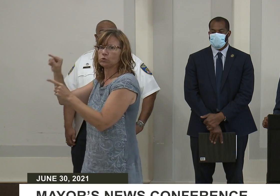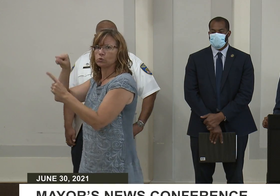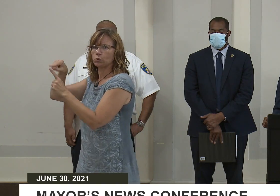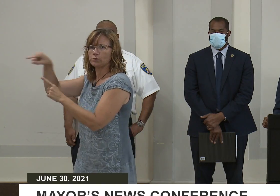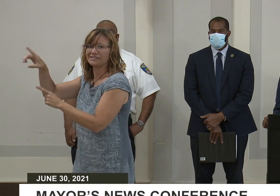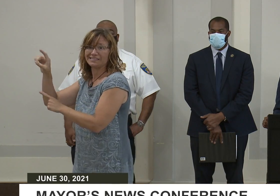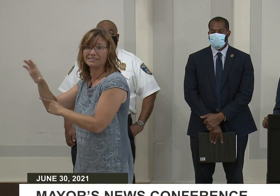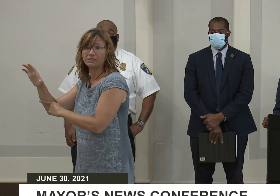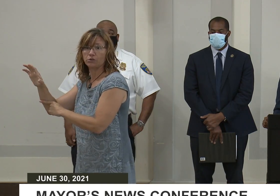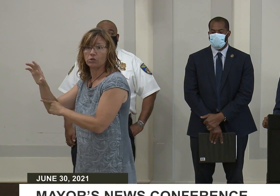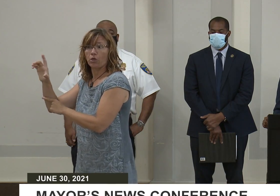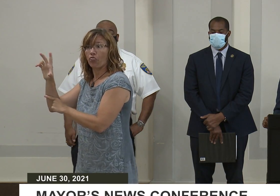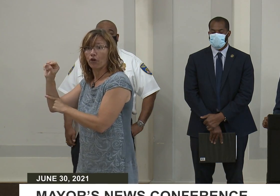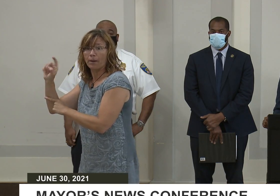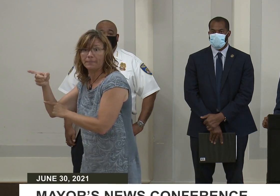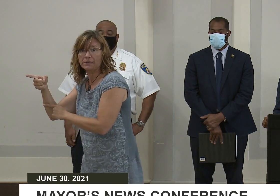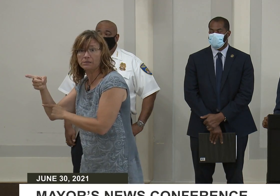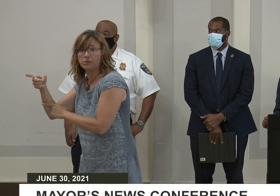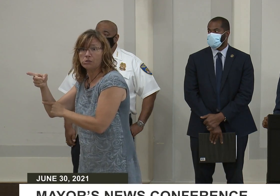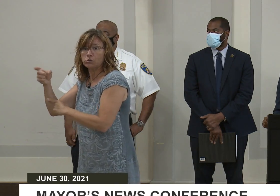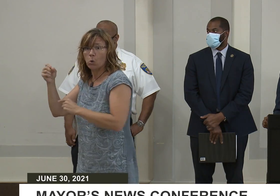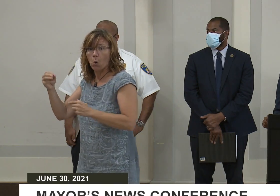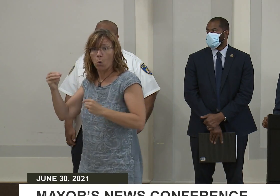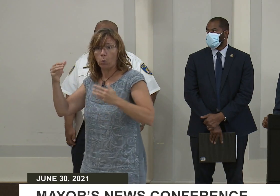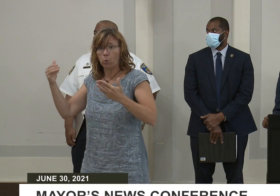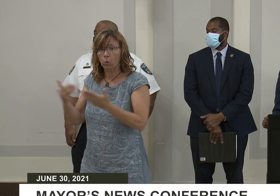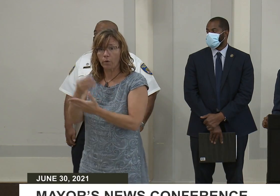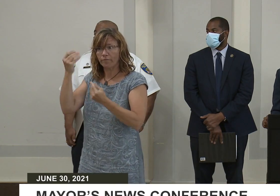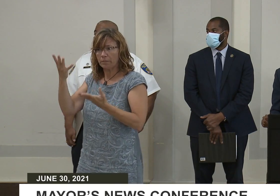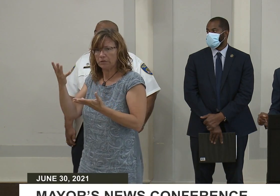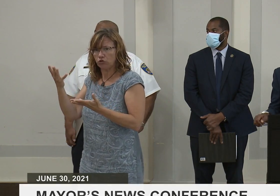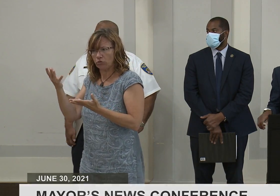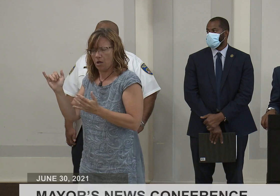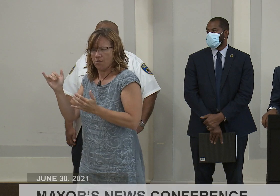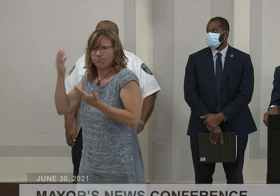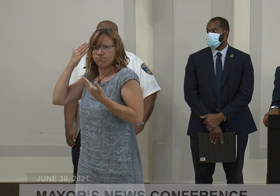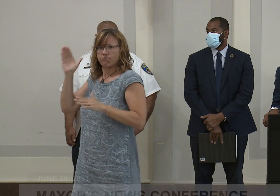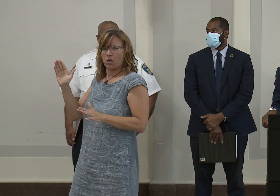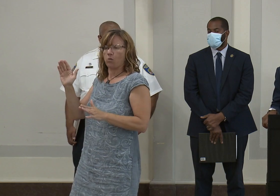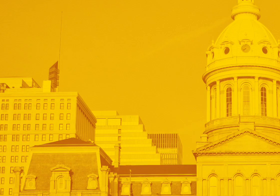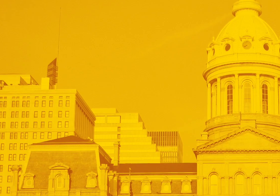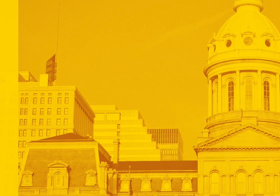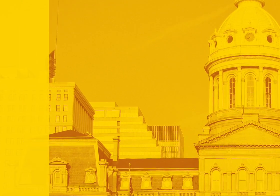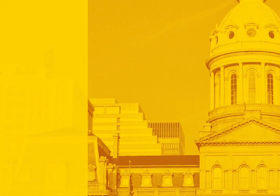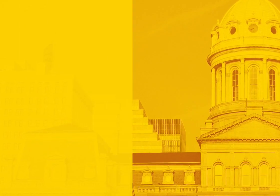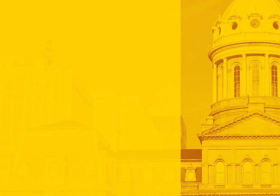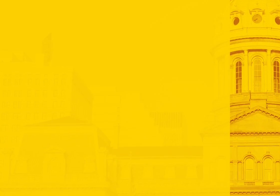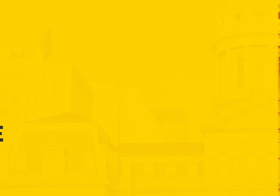conversations about the other things as well. Thank you. Thank you, everybody. Thanks, everybody.